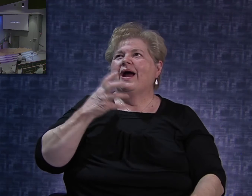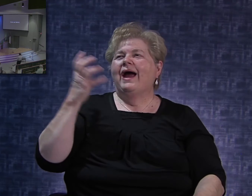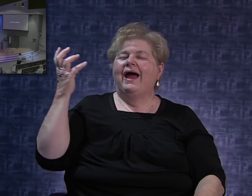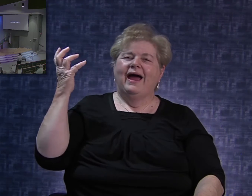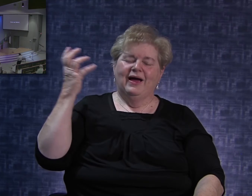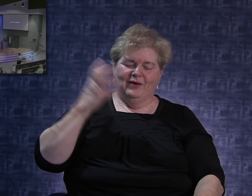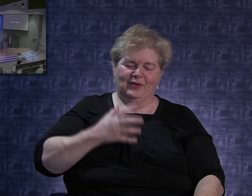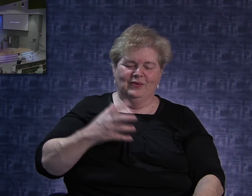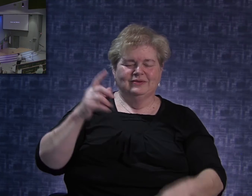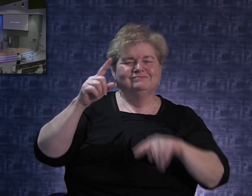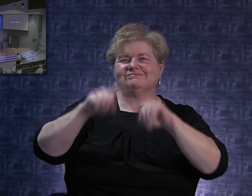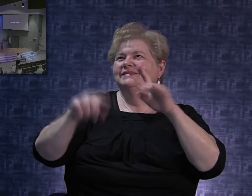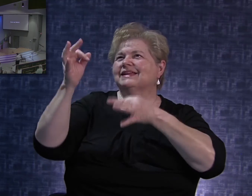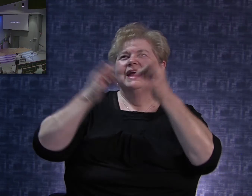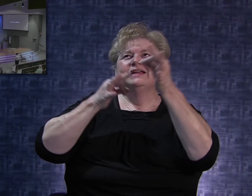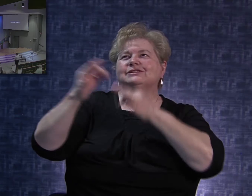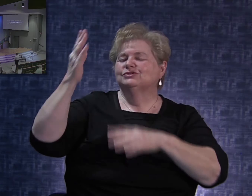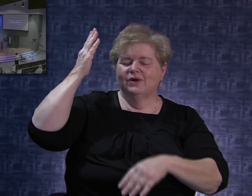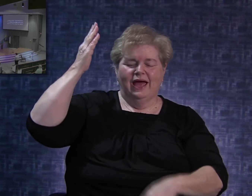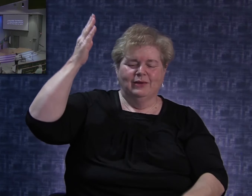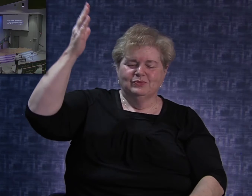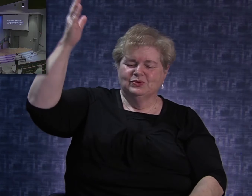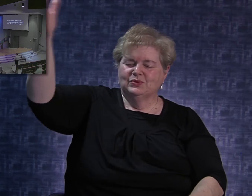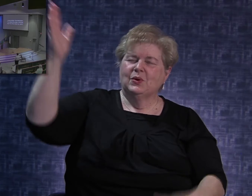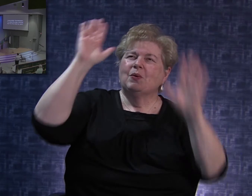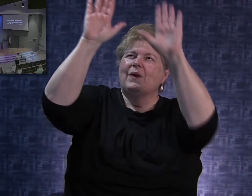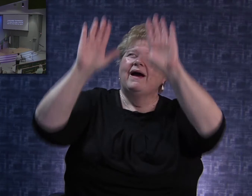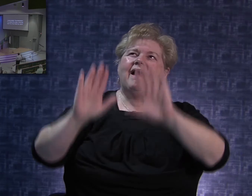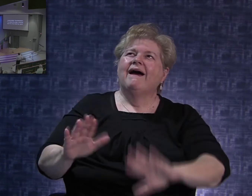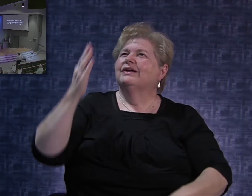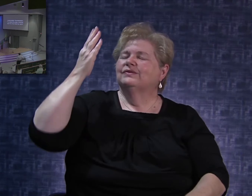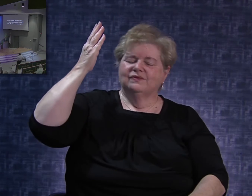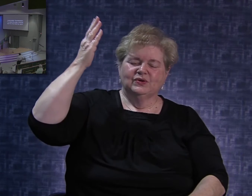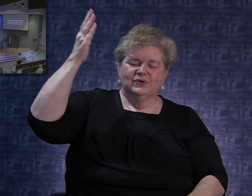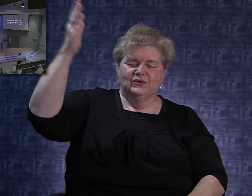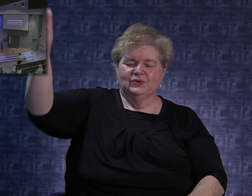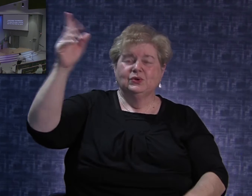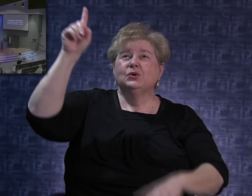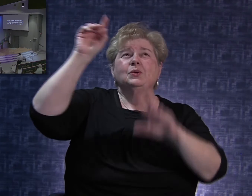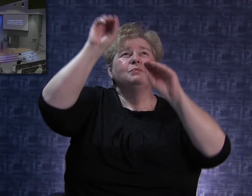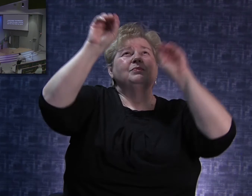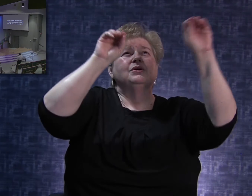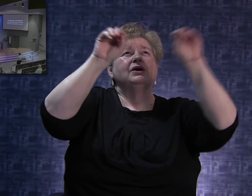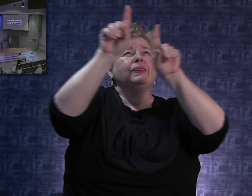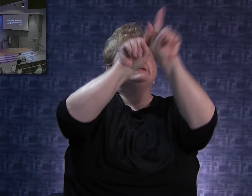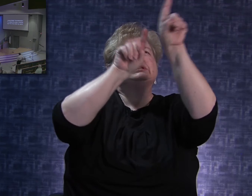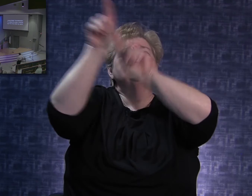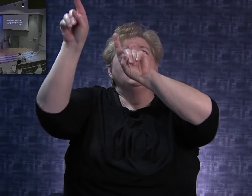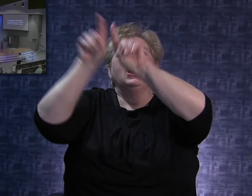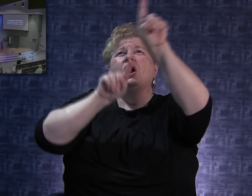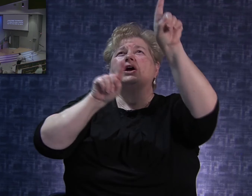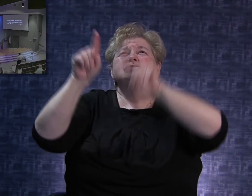night? None can fathom indescribable, uncontainable. You place the stars in